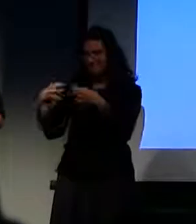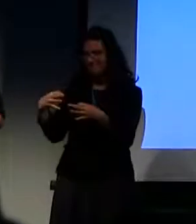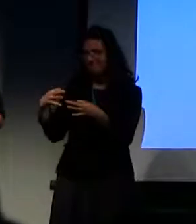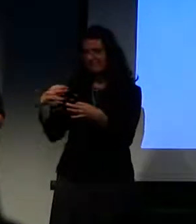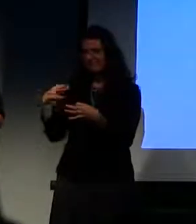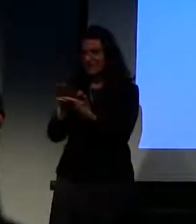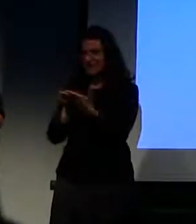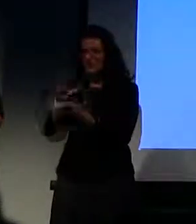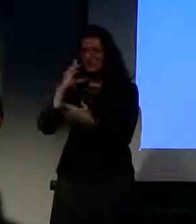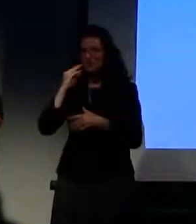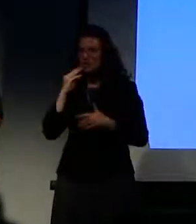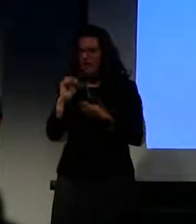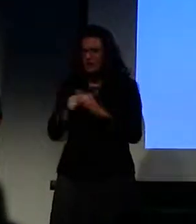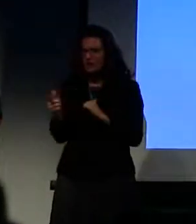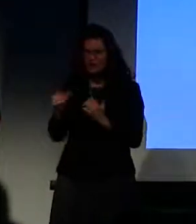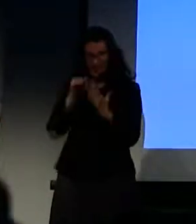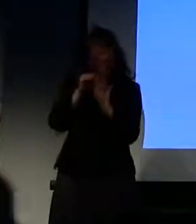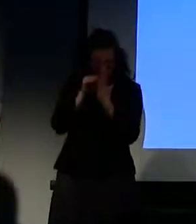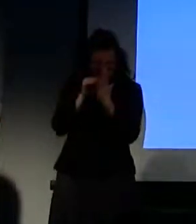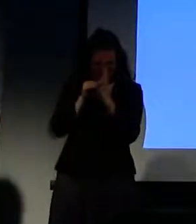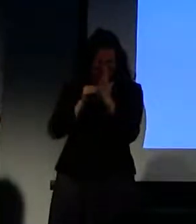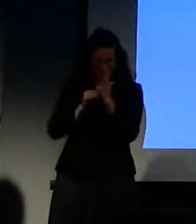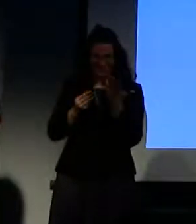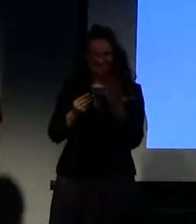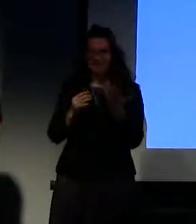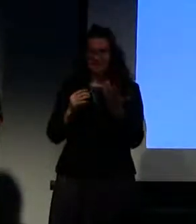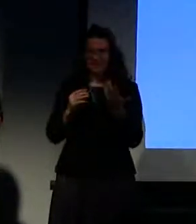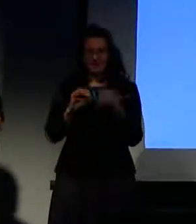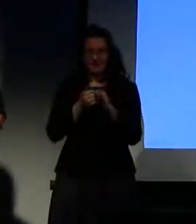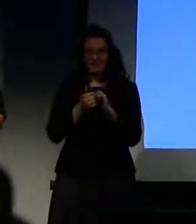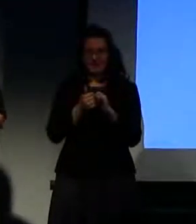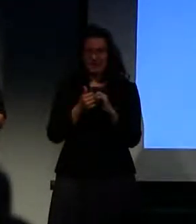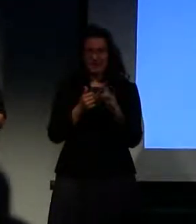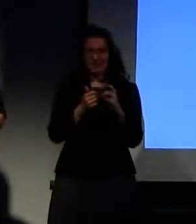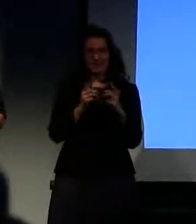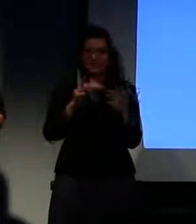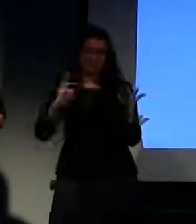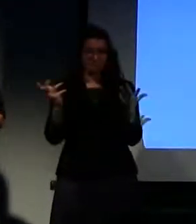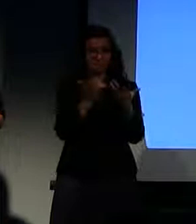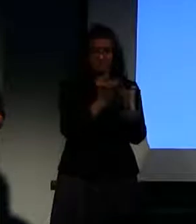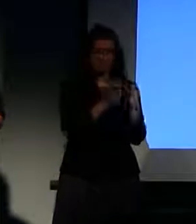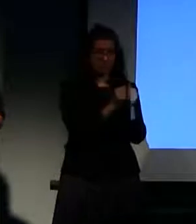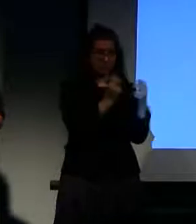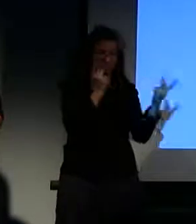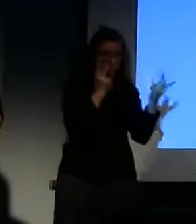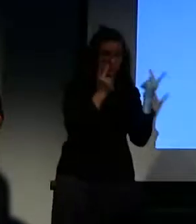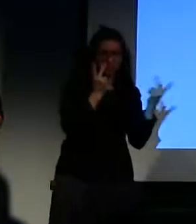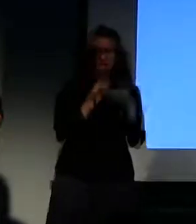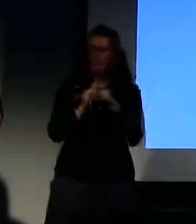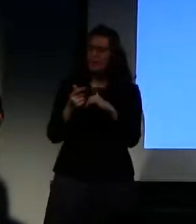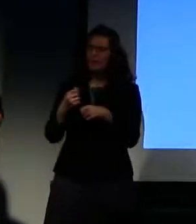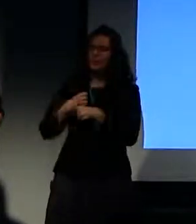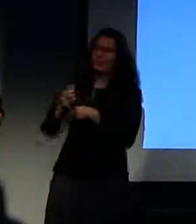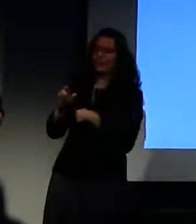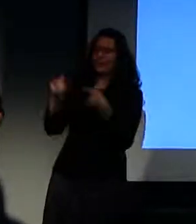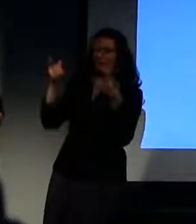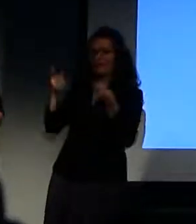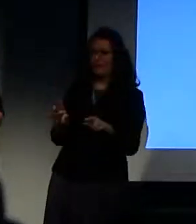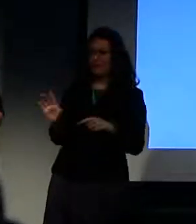this down, and how did it come to align with the visual? How do you make that happen in your